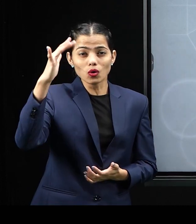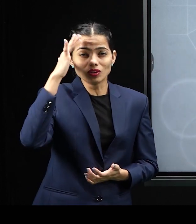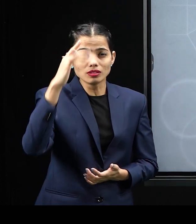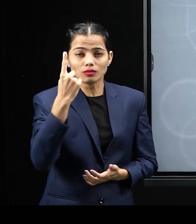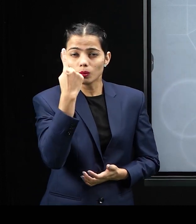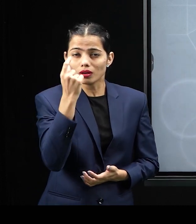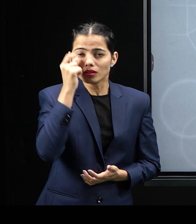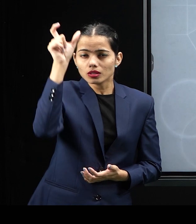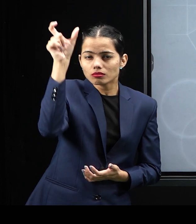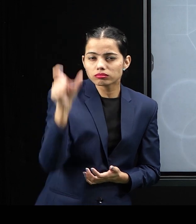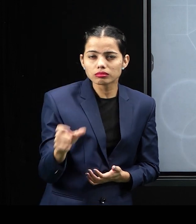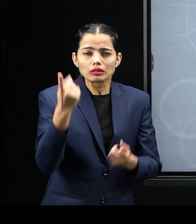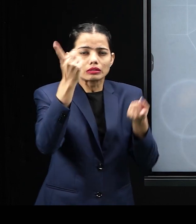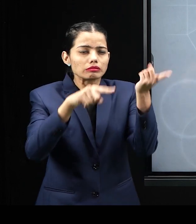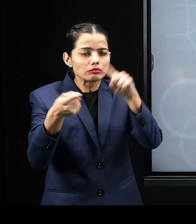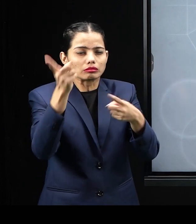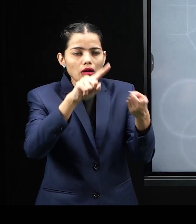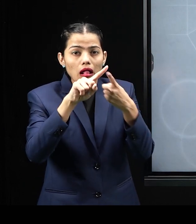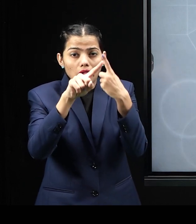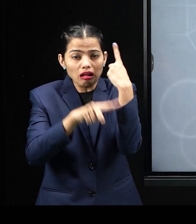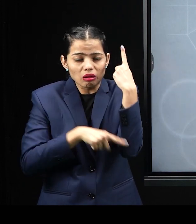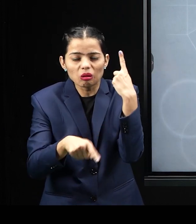Theorem 1. Euclid's division lemma.